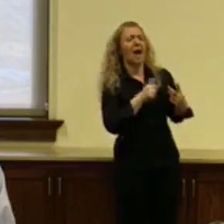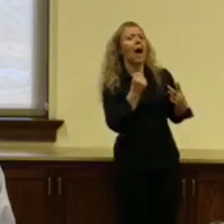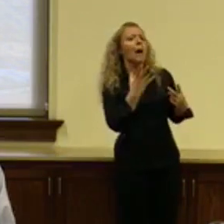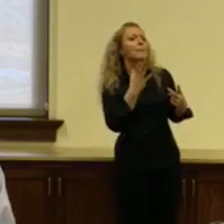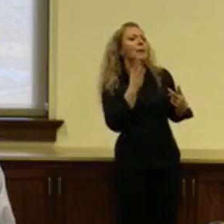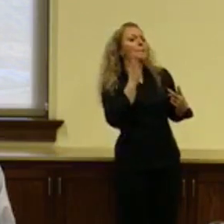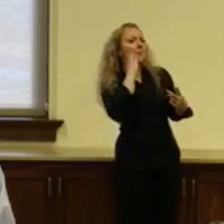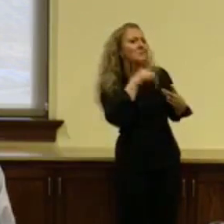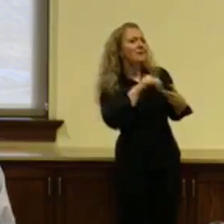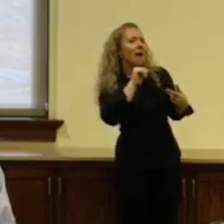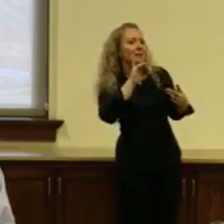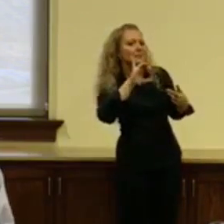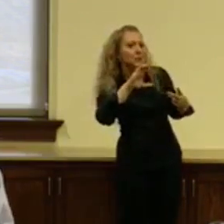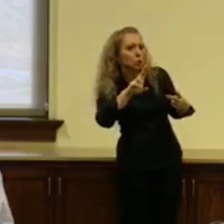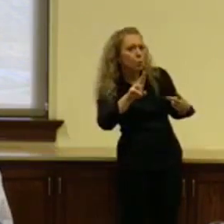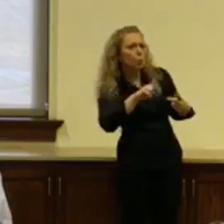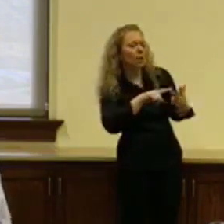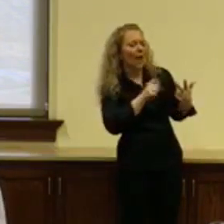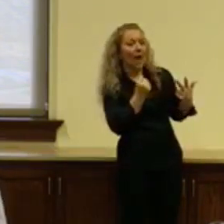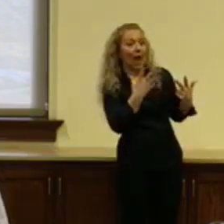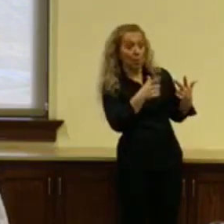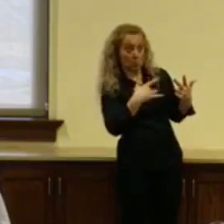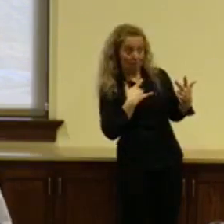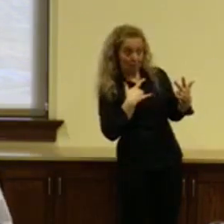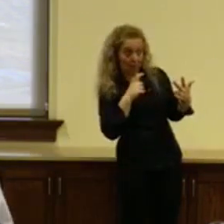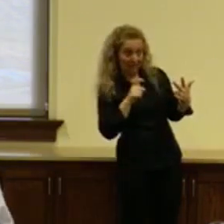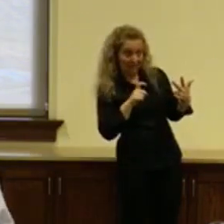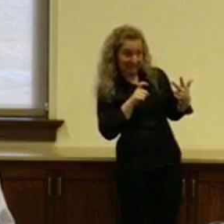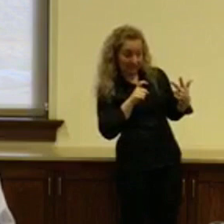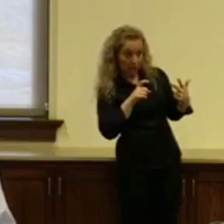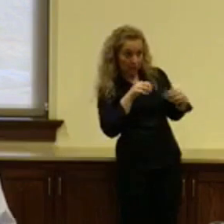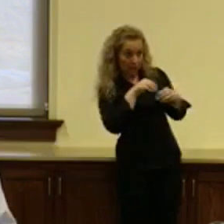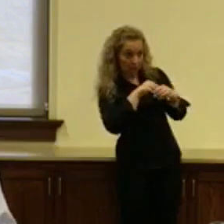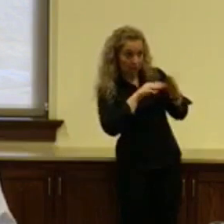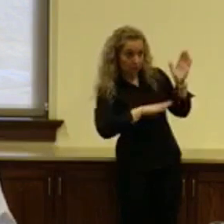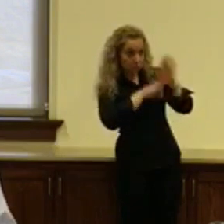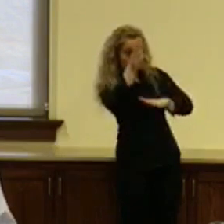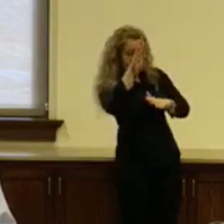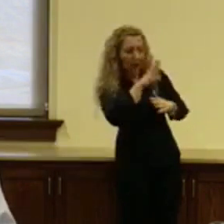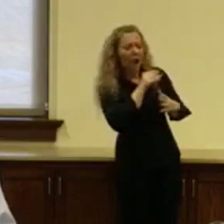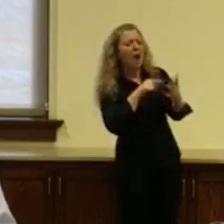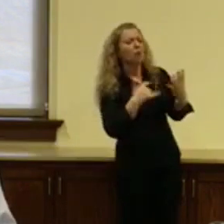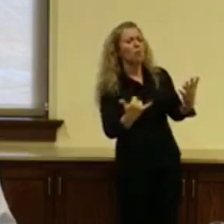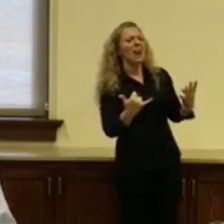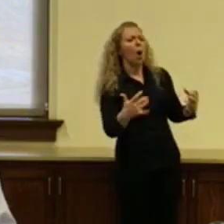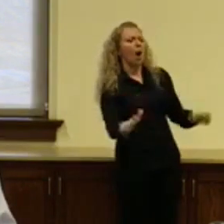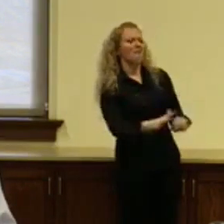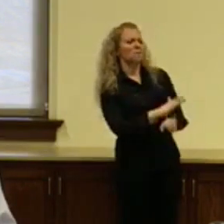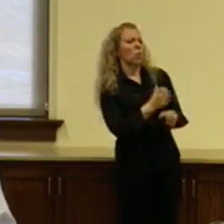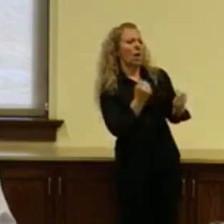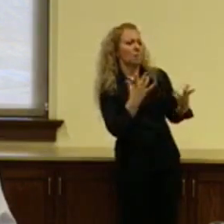beds? How many beds will be needed at peak surge, and how full are those hospital beds right now?